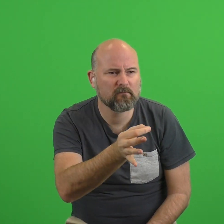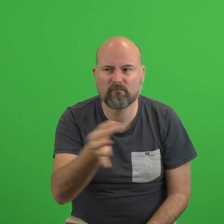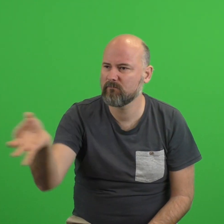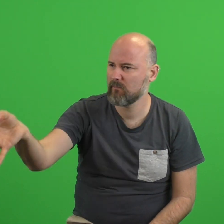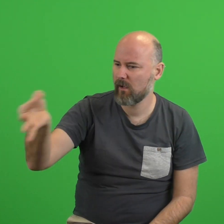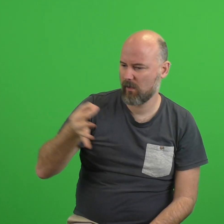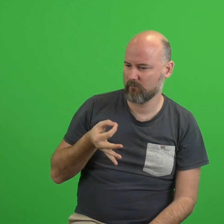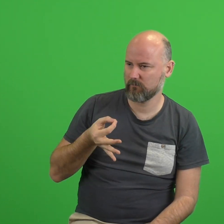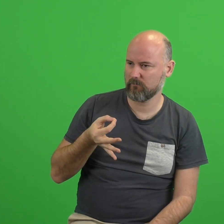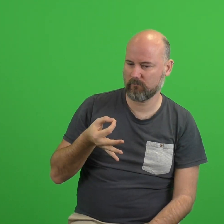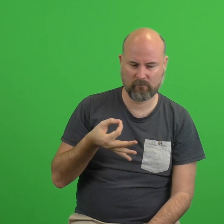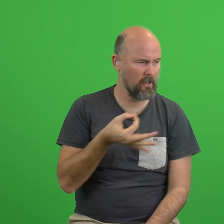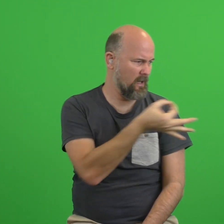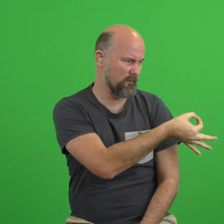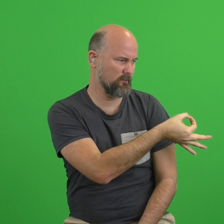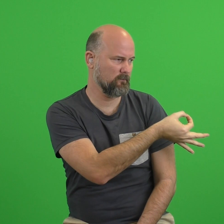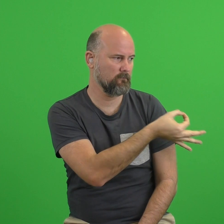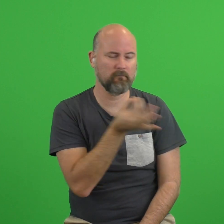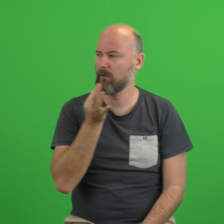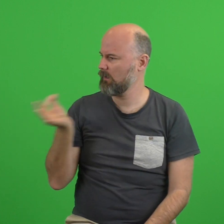Sign for ask also works in this way.